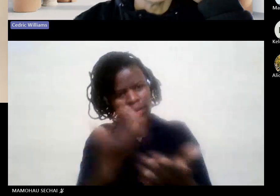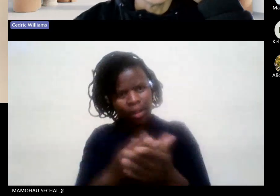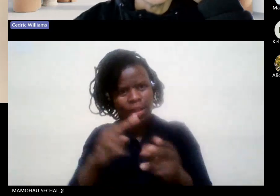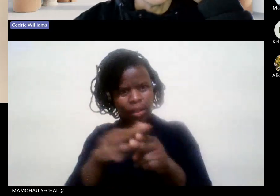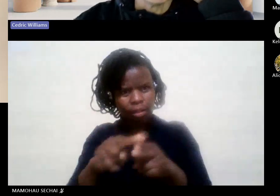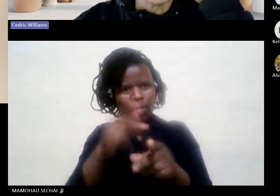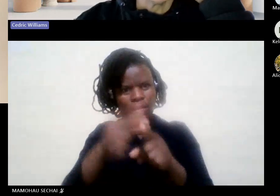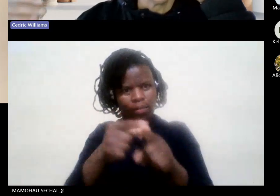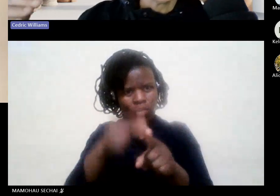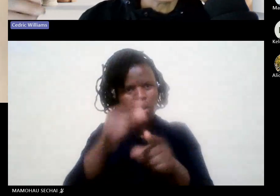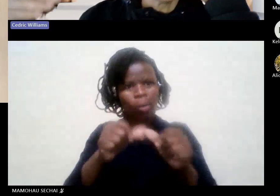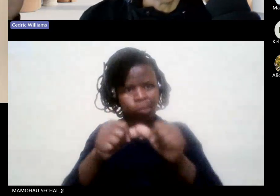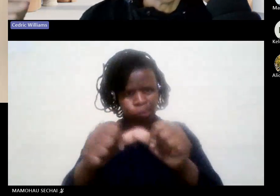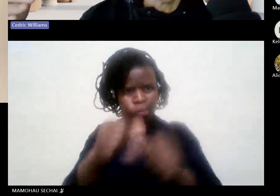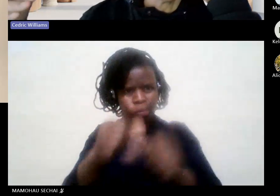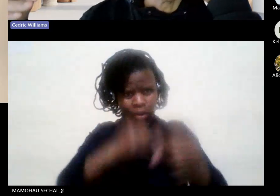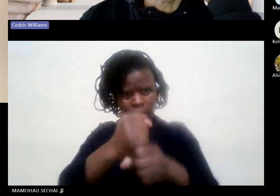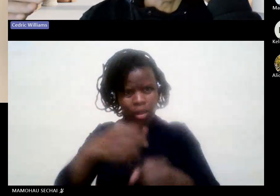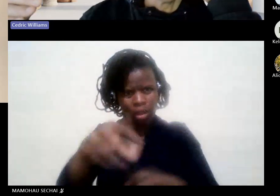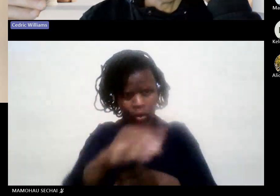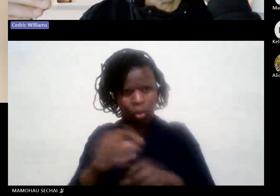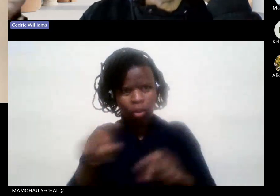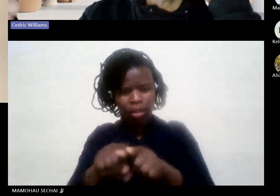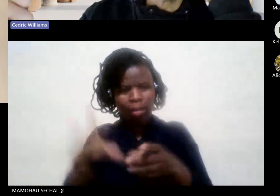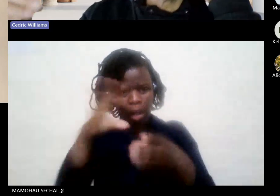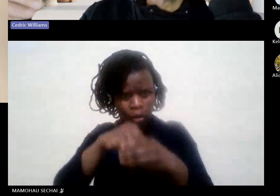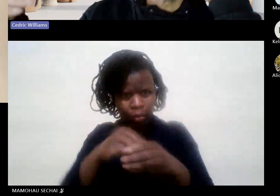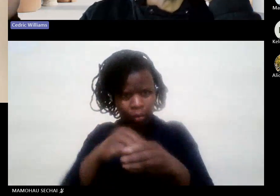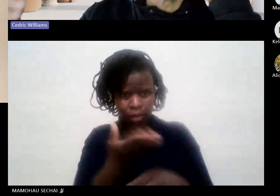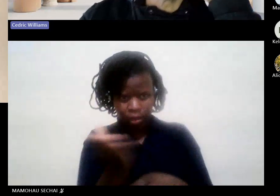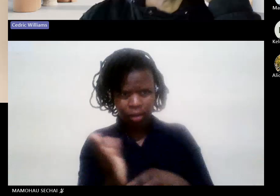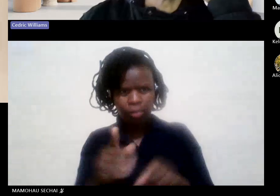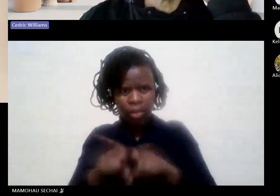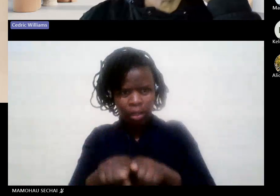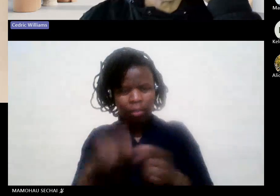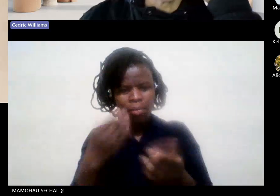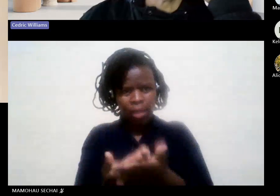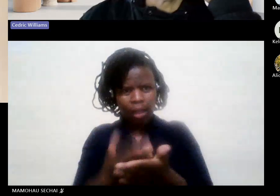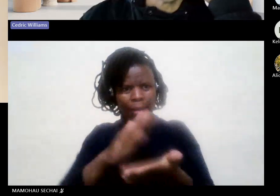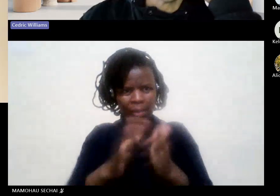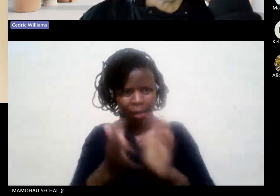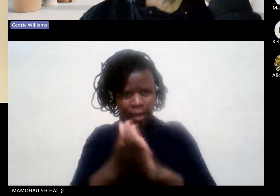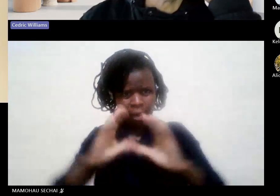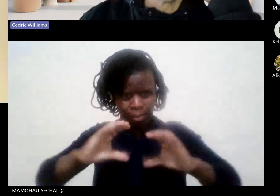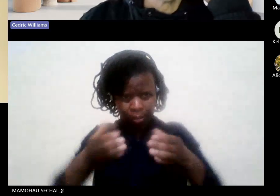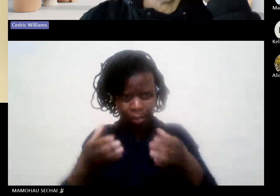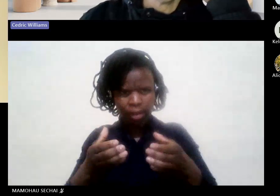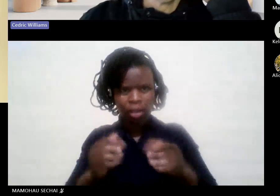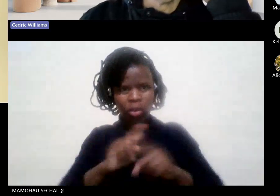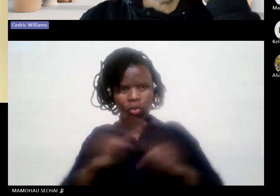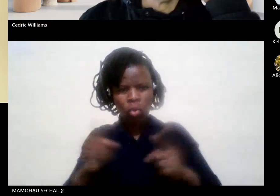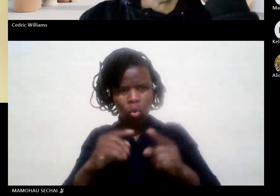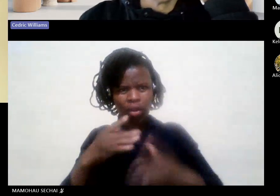the year, and to accommodate them so that they become part of the class and not feel